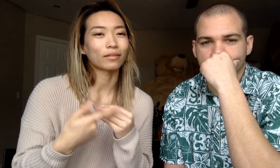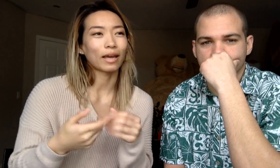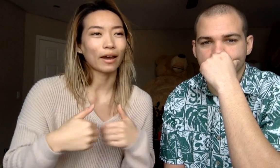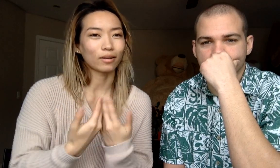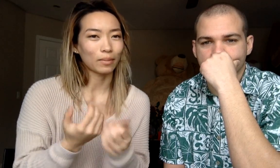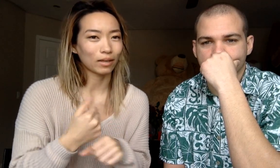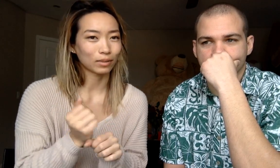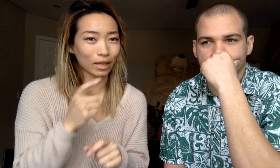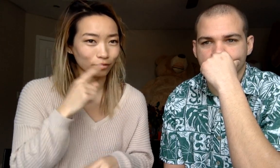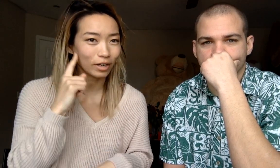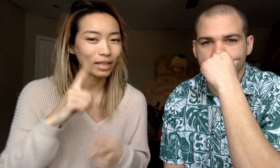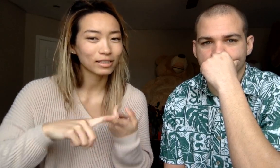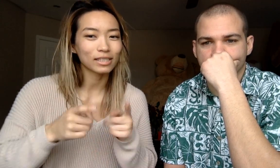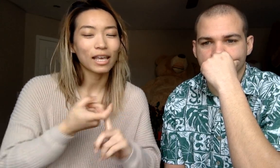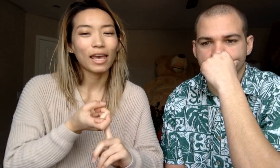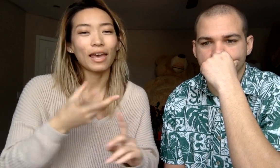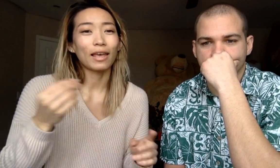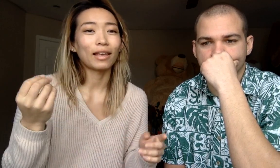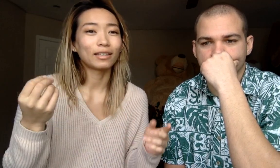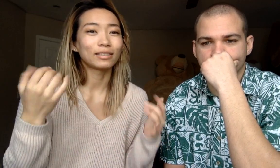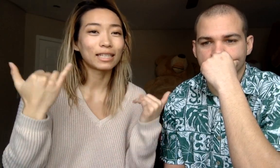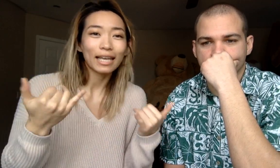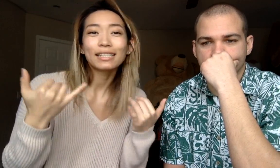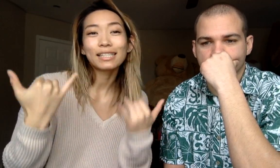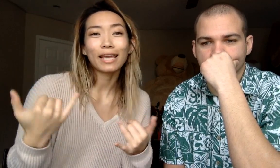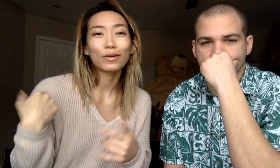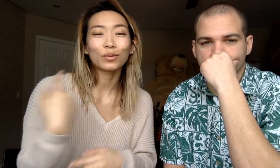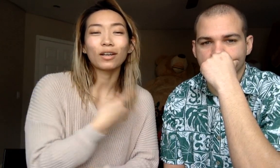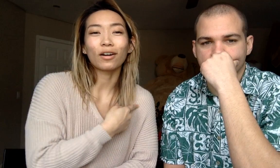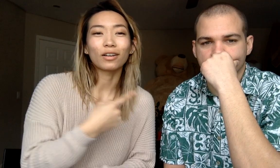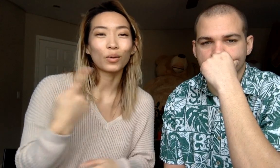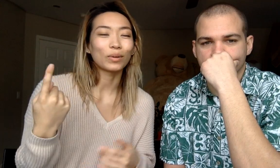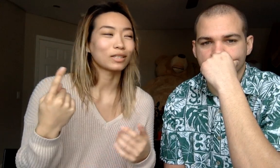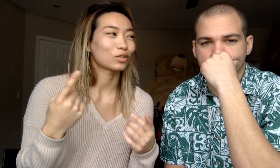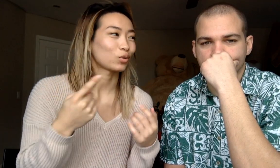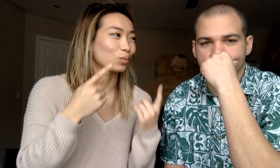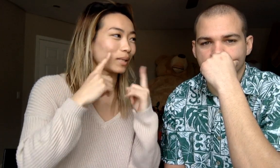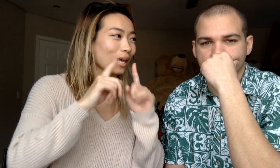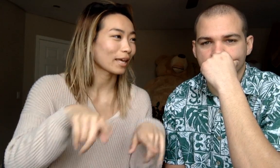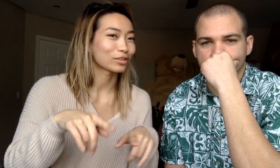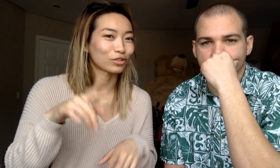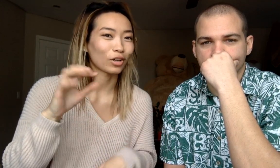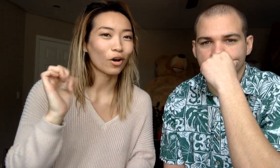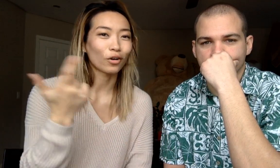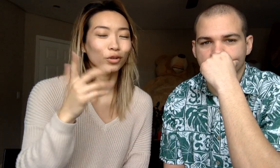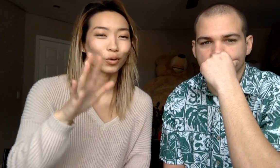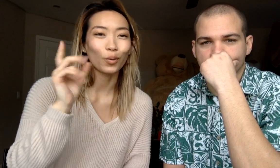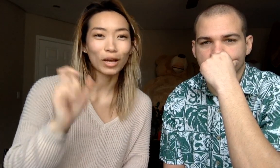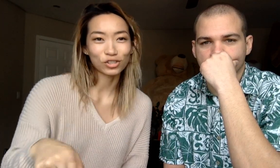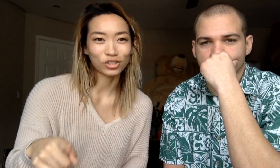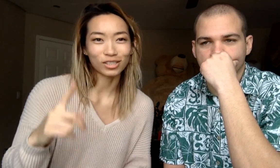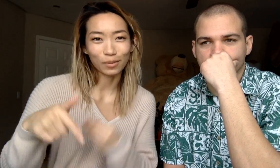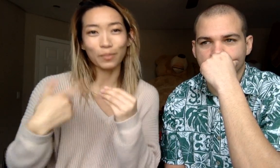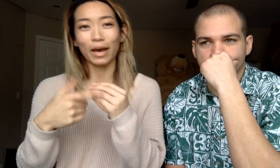how to make deaf friends, and today is the day we are going to be answering all your questions about